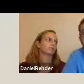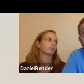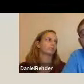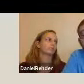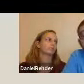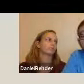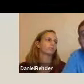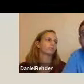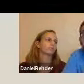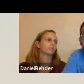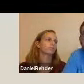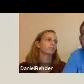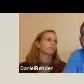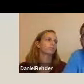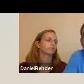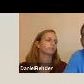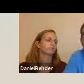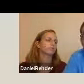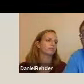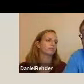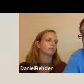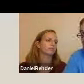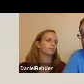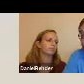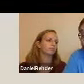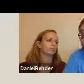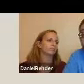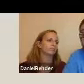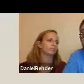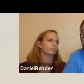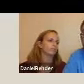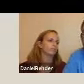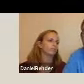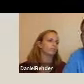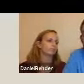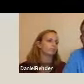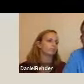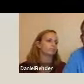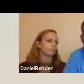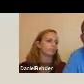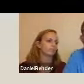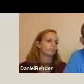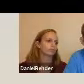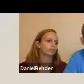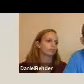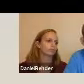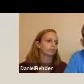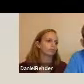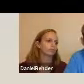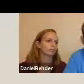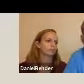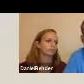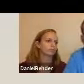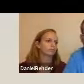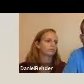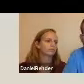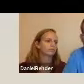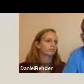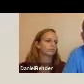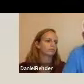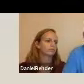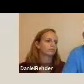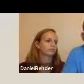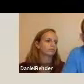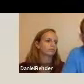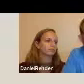summer, and I took those classes because we saw how valuable those classes were for Carolyn when we